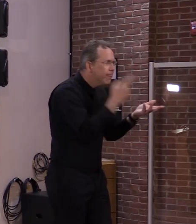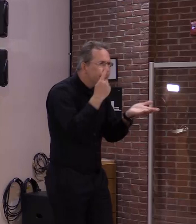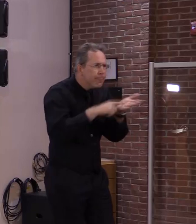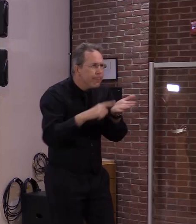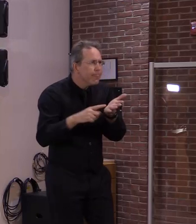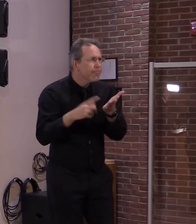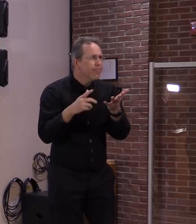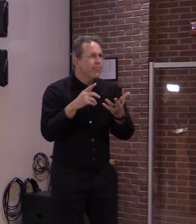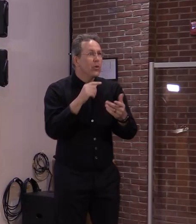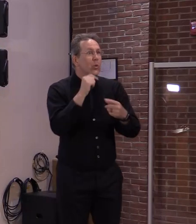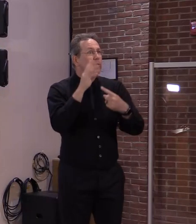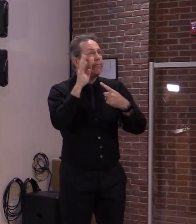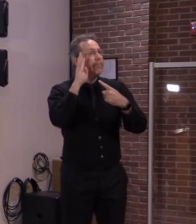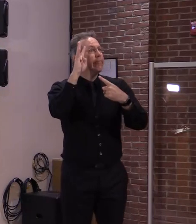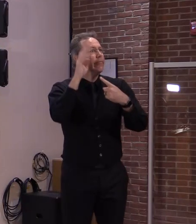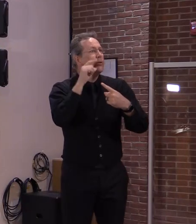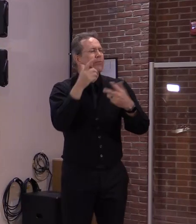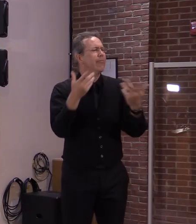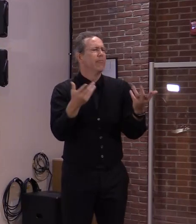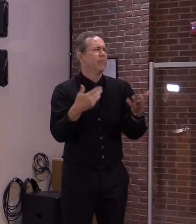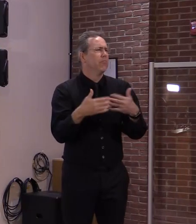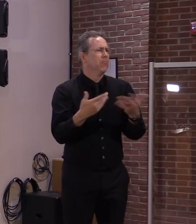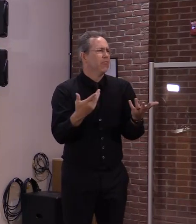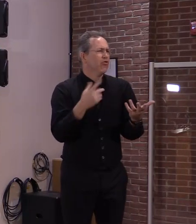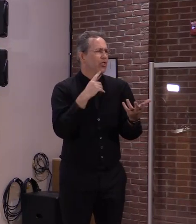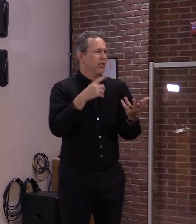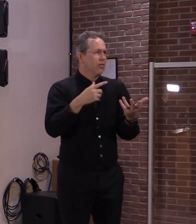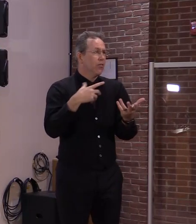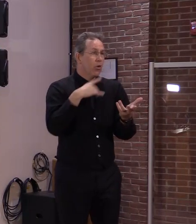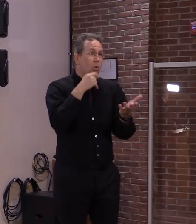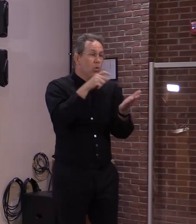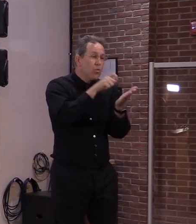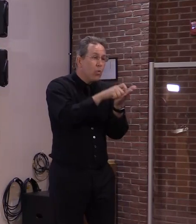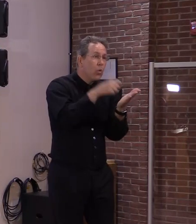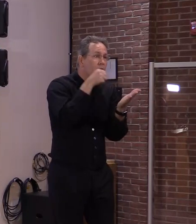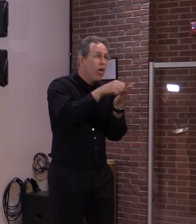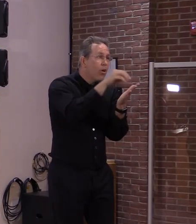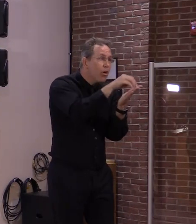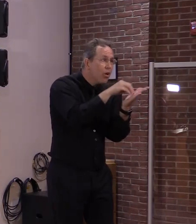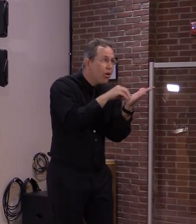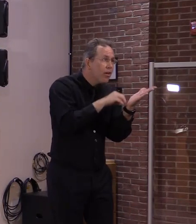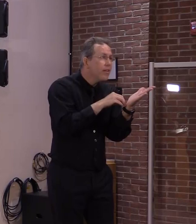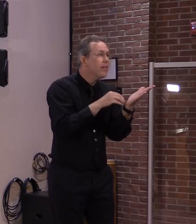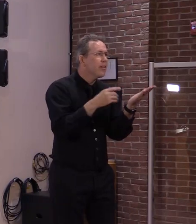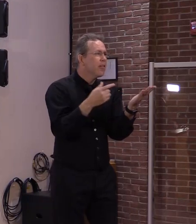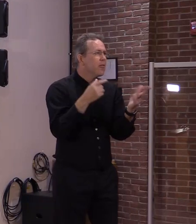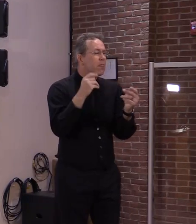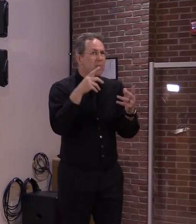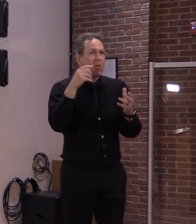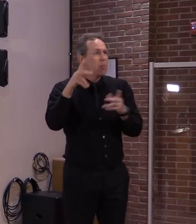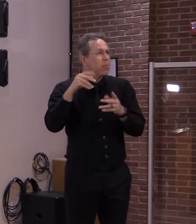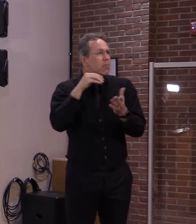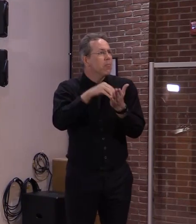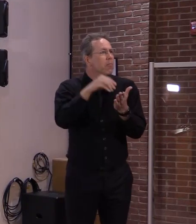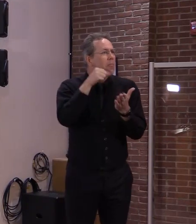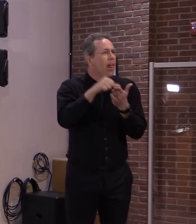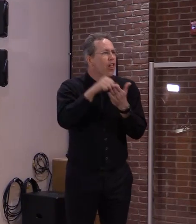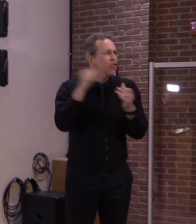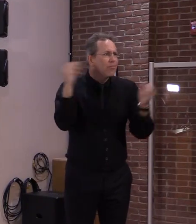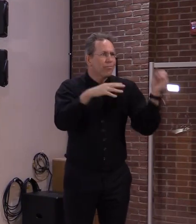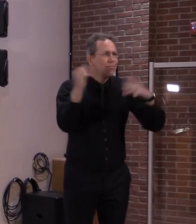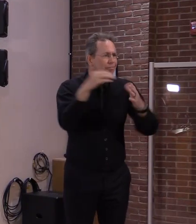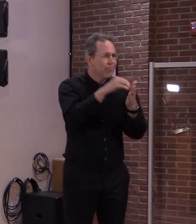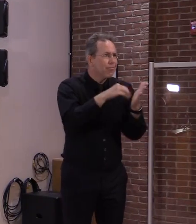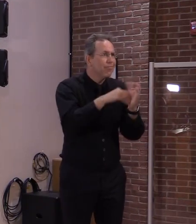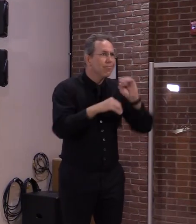with an editorial, an opinion piece that we both could agree with. And we both did some